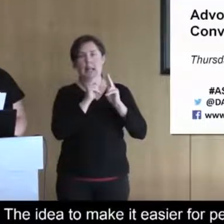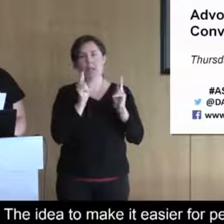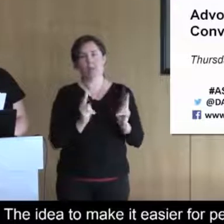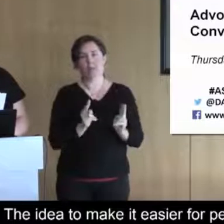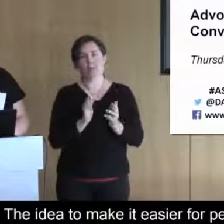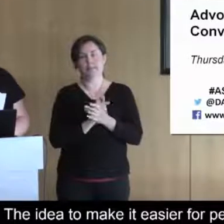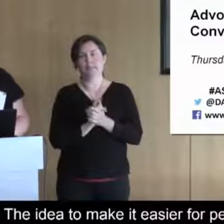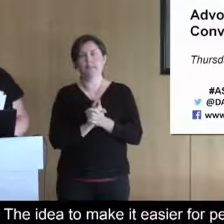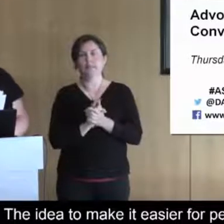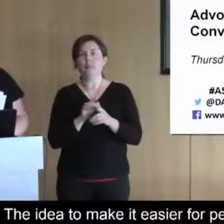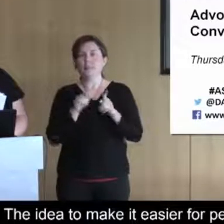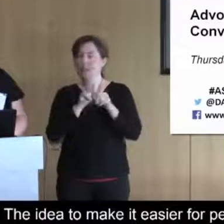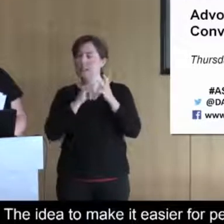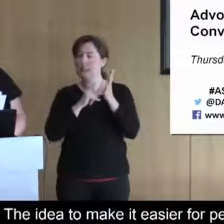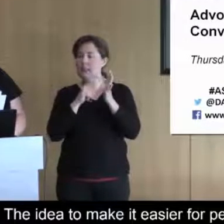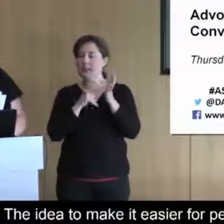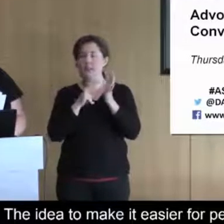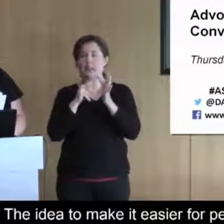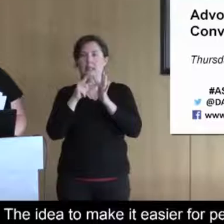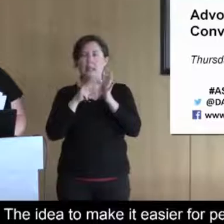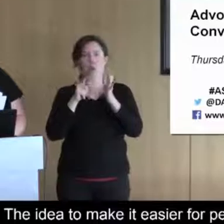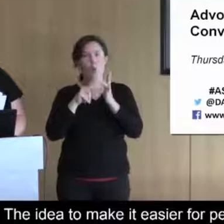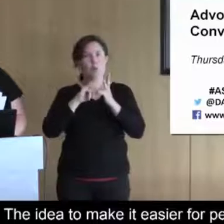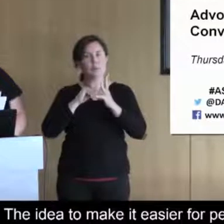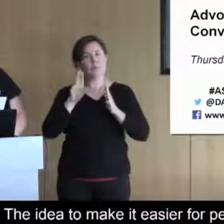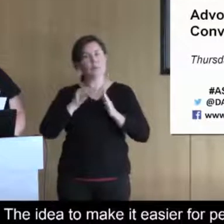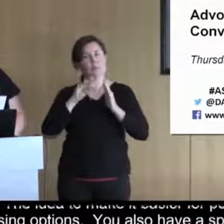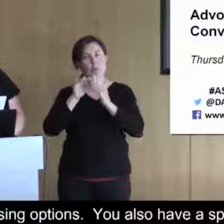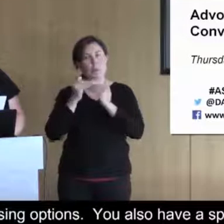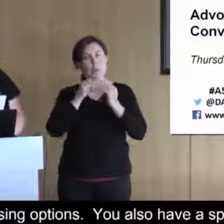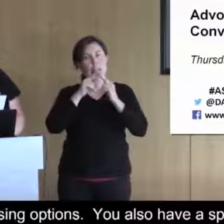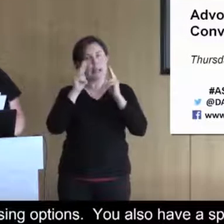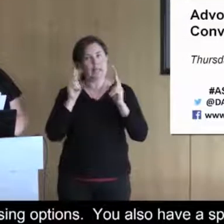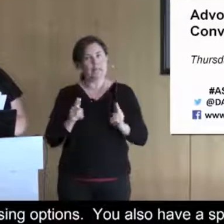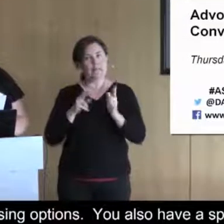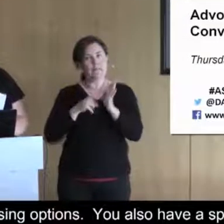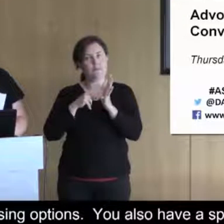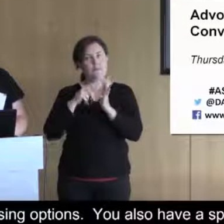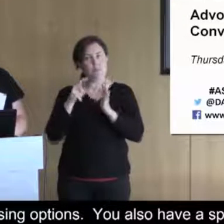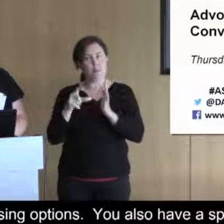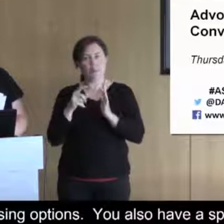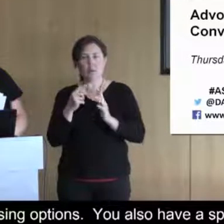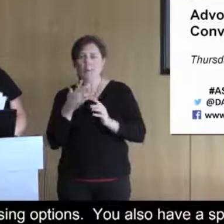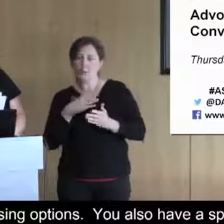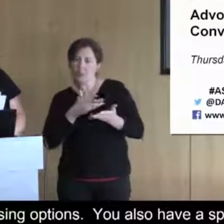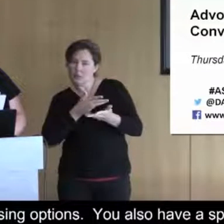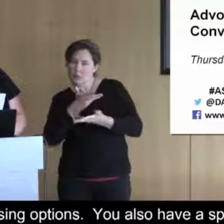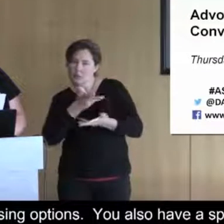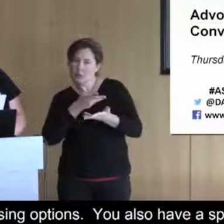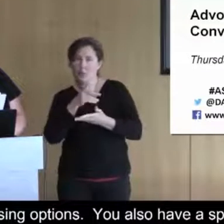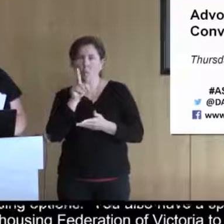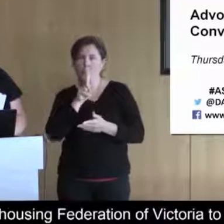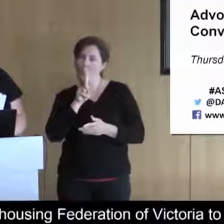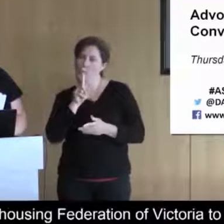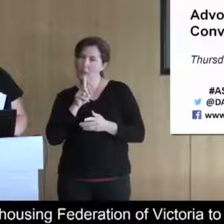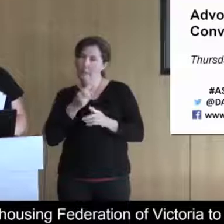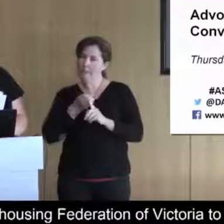and eligibility policy, which is currently being developed. The idea is to make it easier for people to access housing